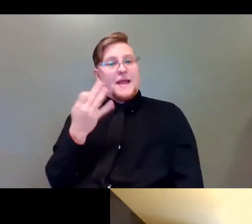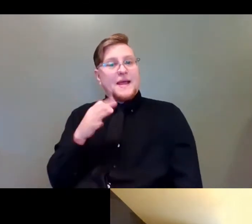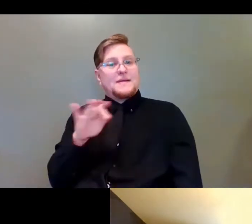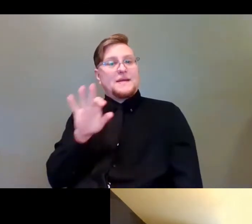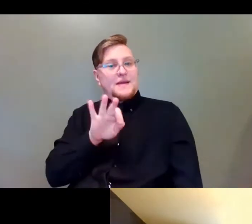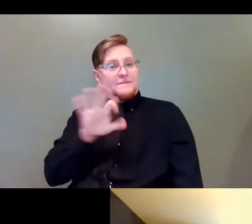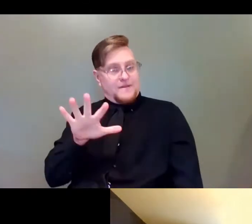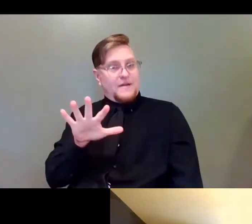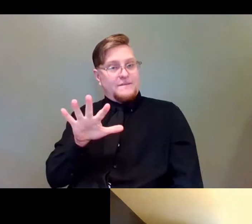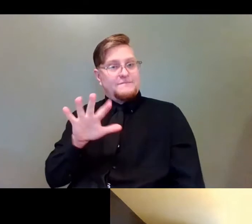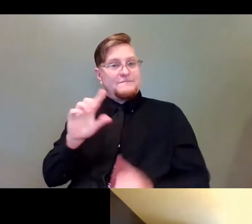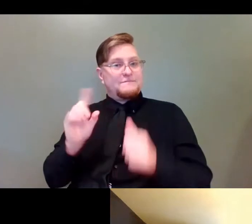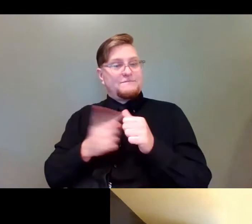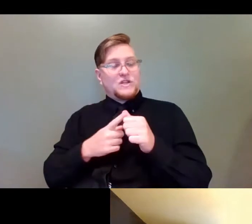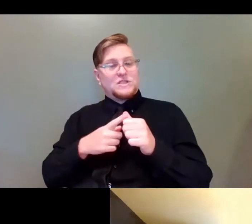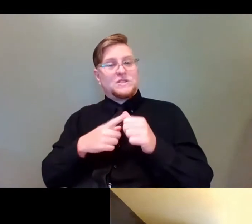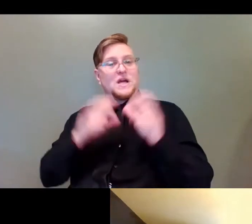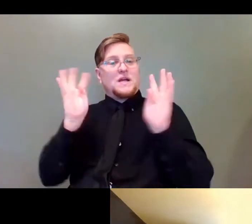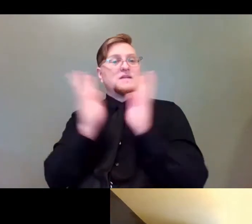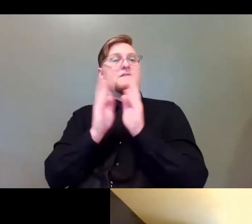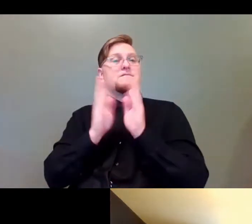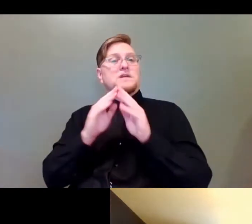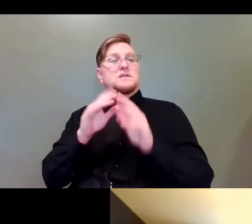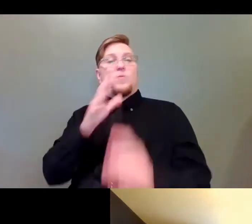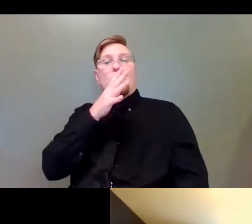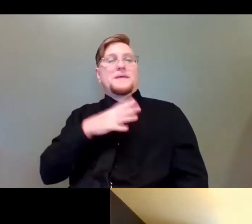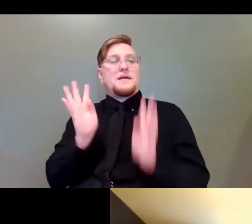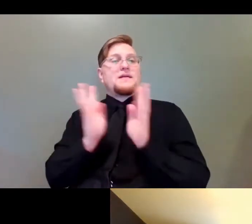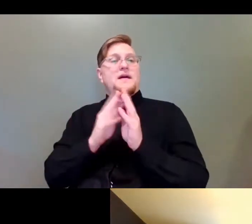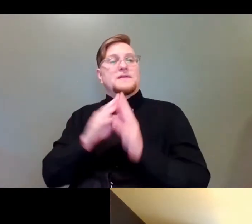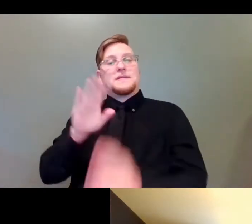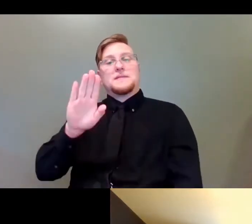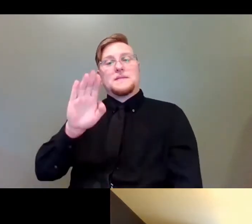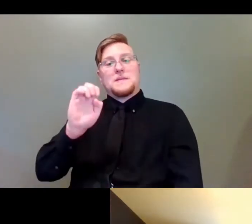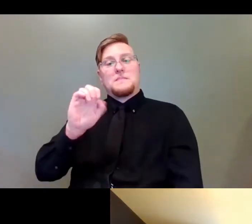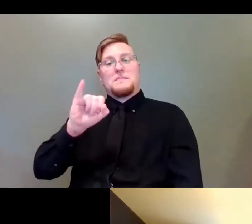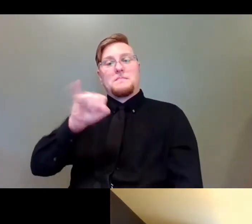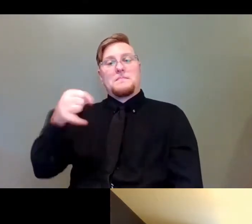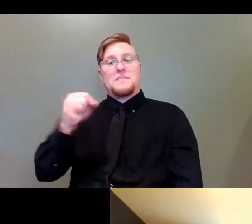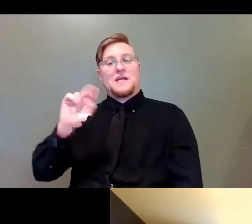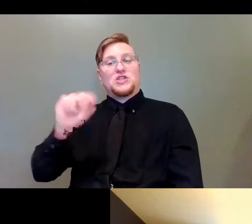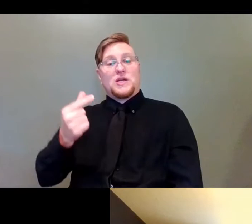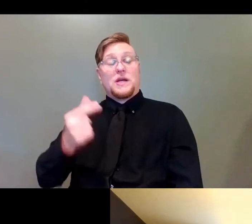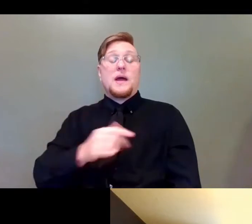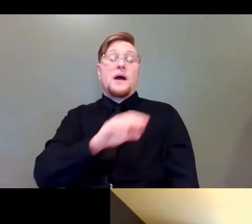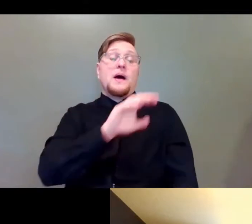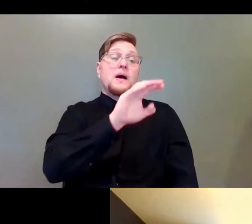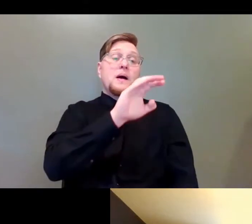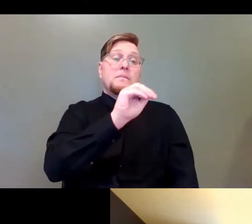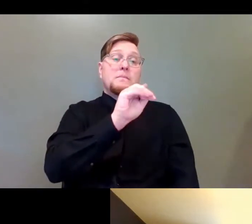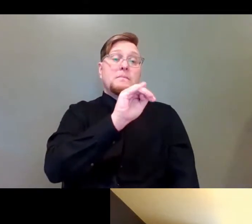1995, there was the big World Conference on Women in Beijing, and MIUSA and other organized